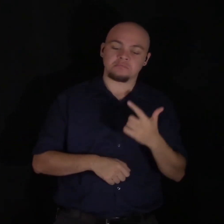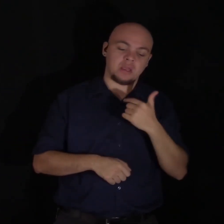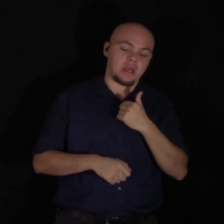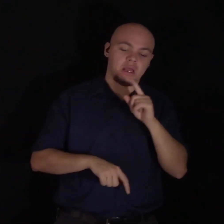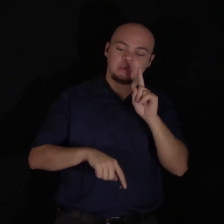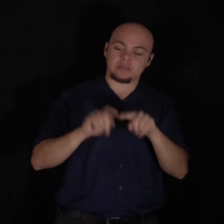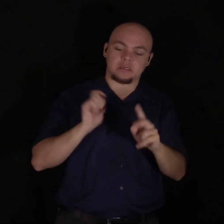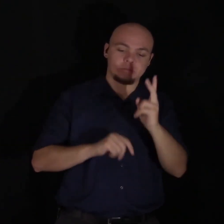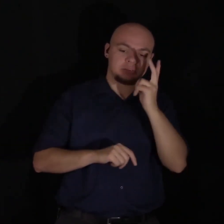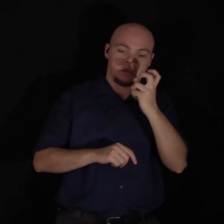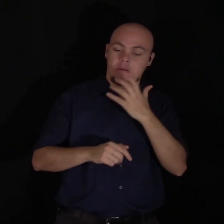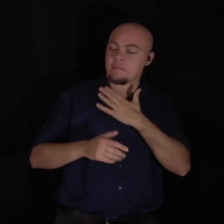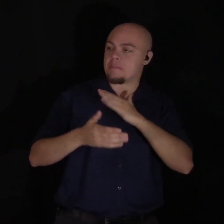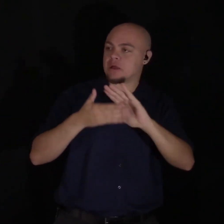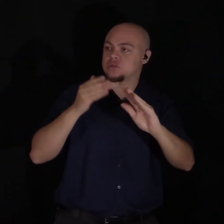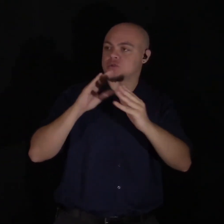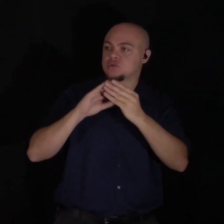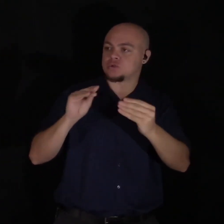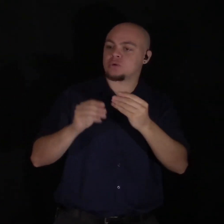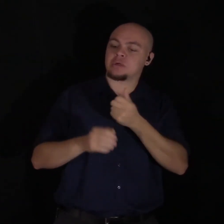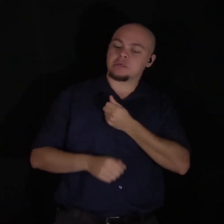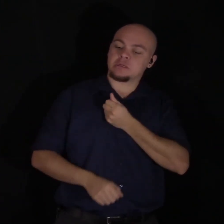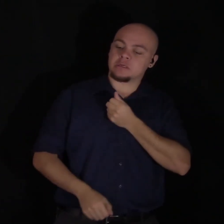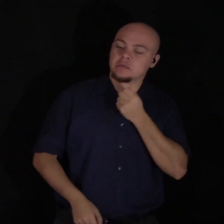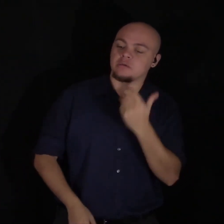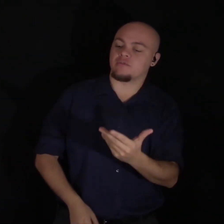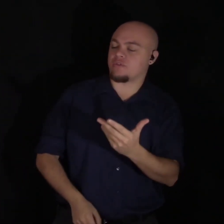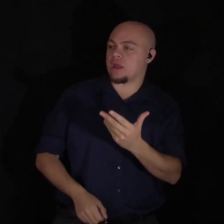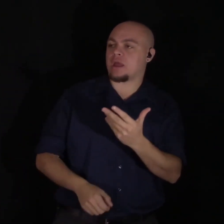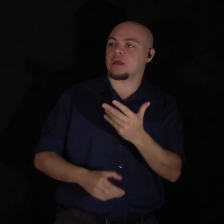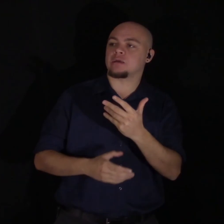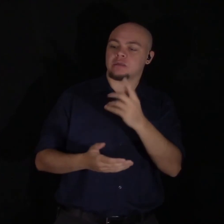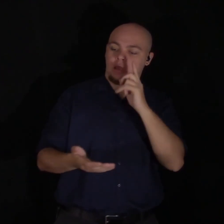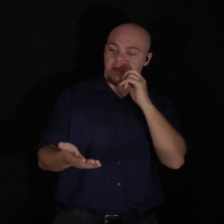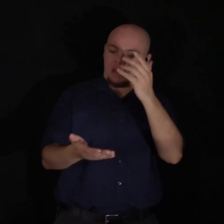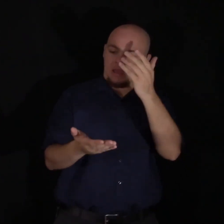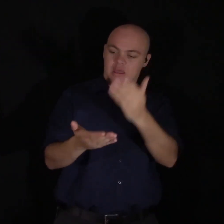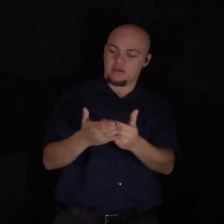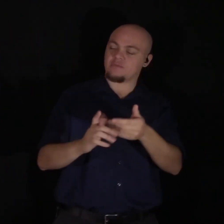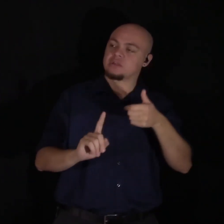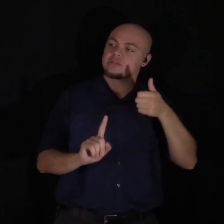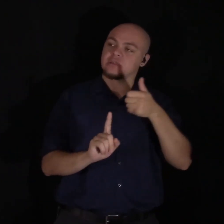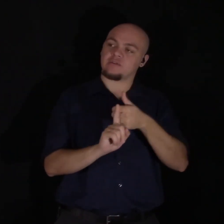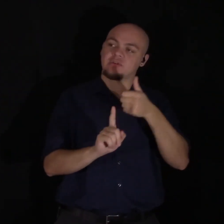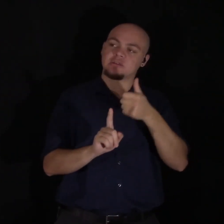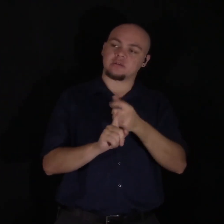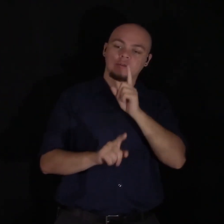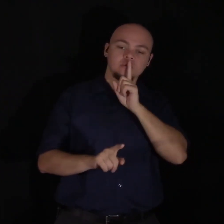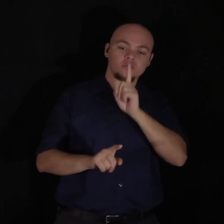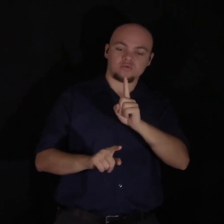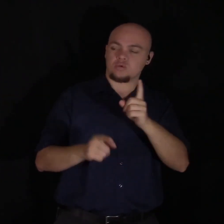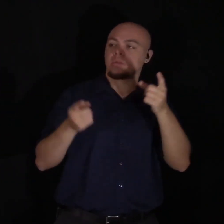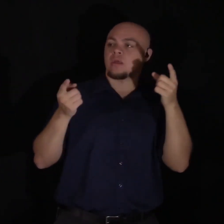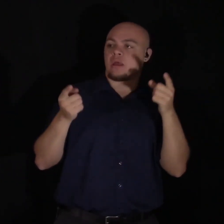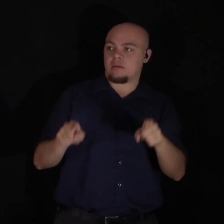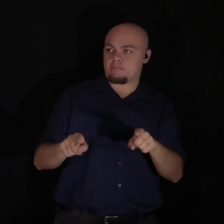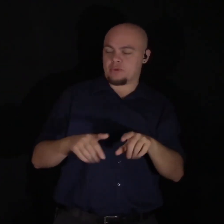my tale conveys in its series internal evidence of the truth of the events of which it is composed. You